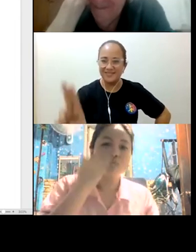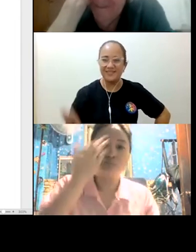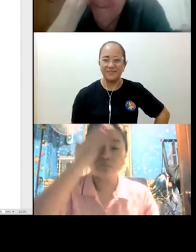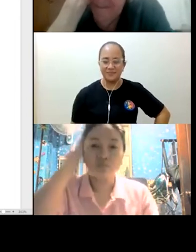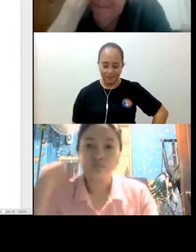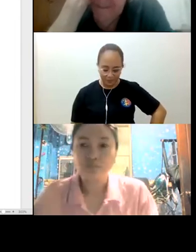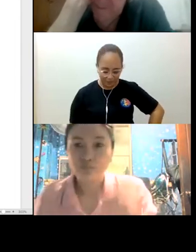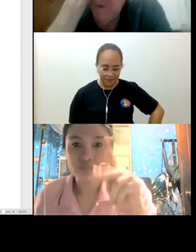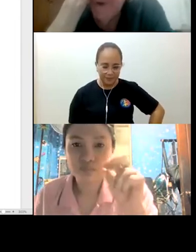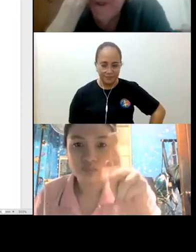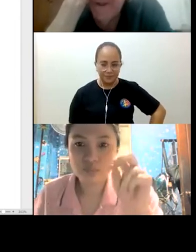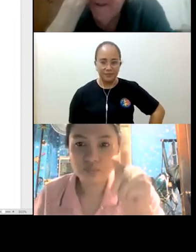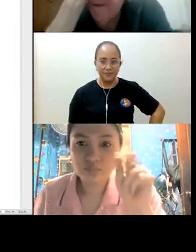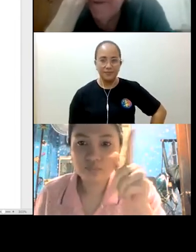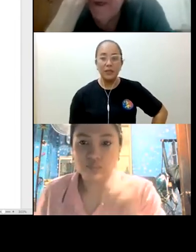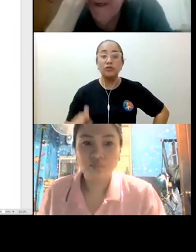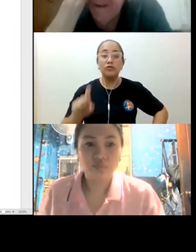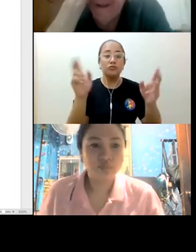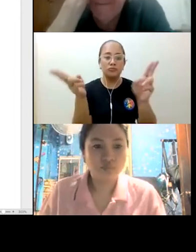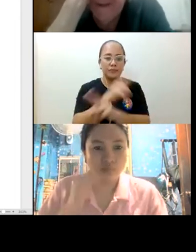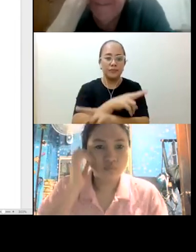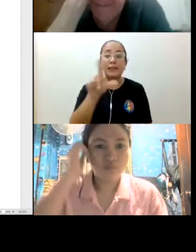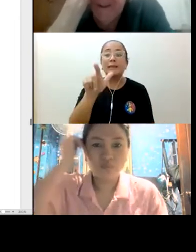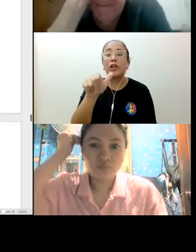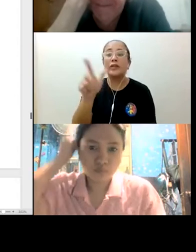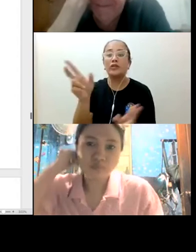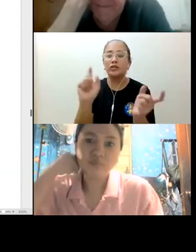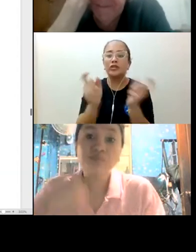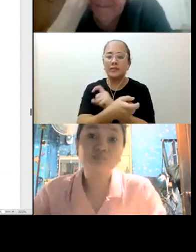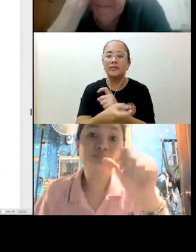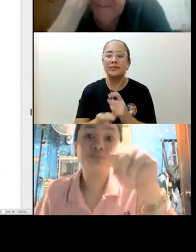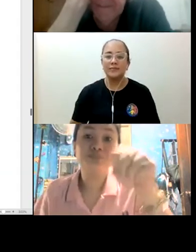All right. Thank you, You sir. can change that later if that's fine. Yeah.